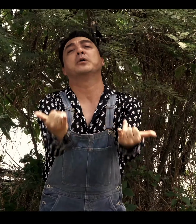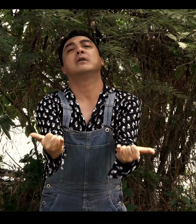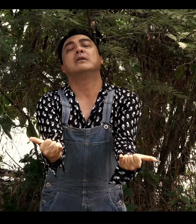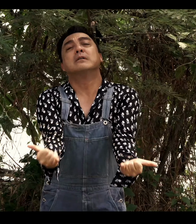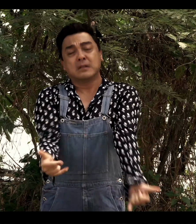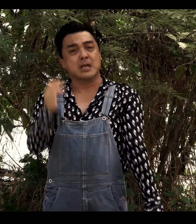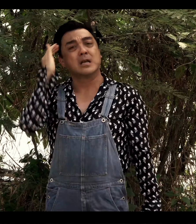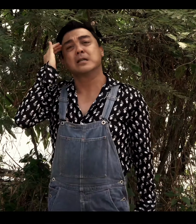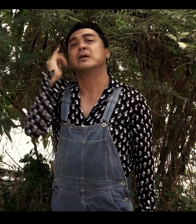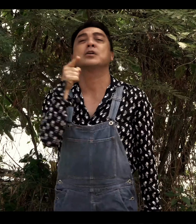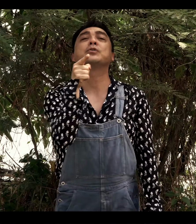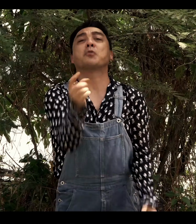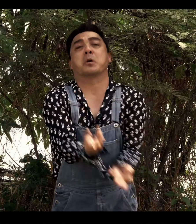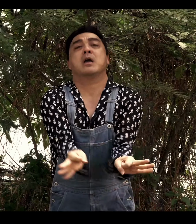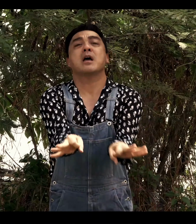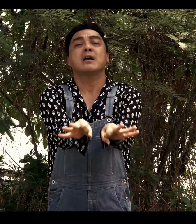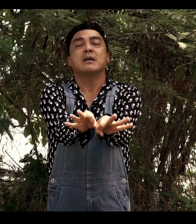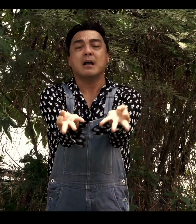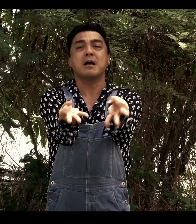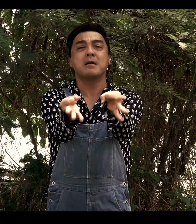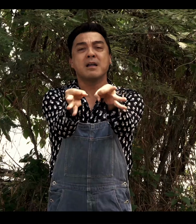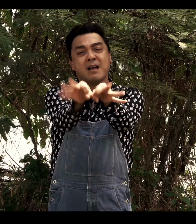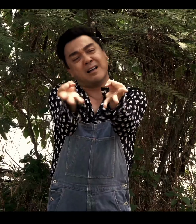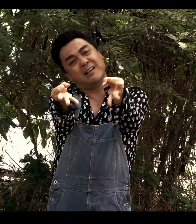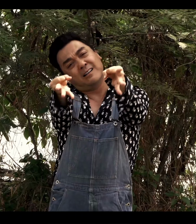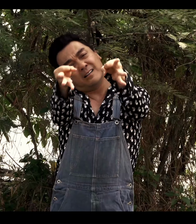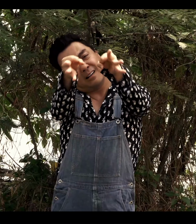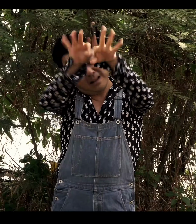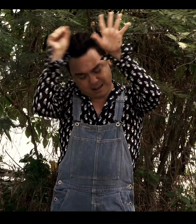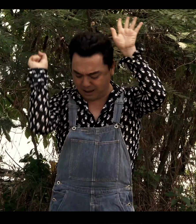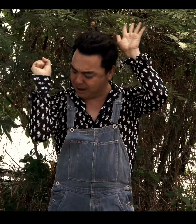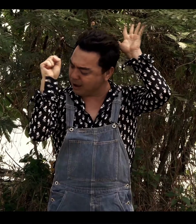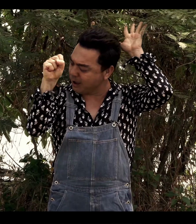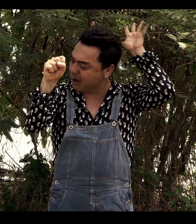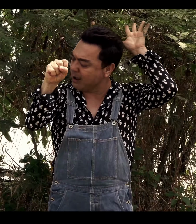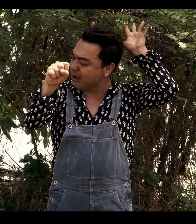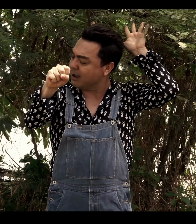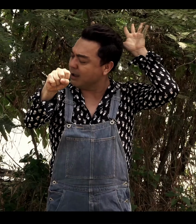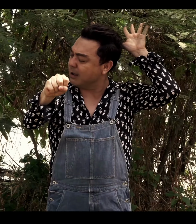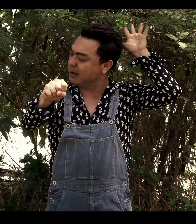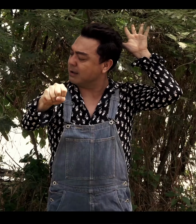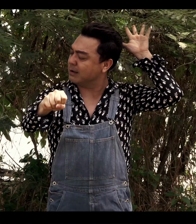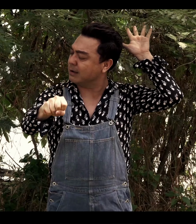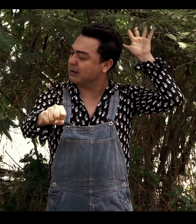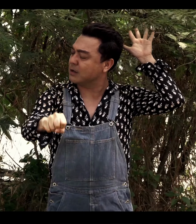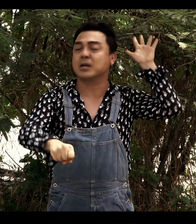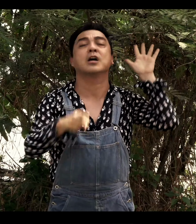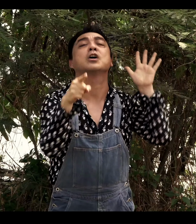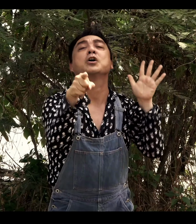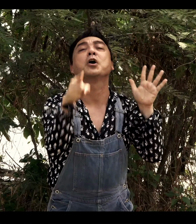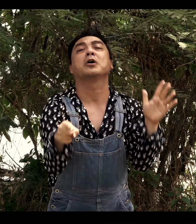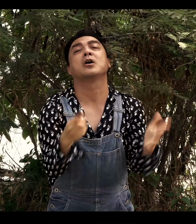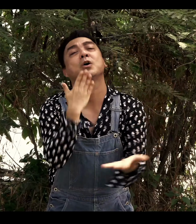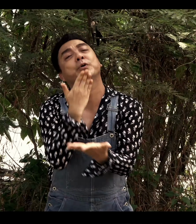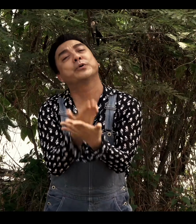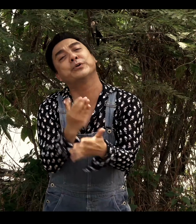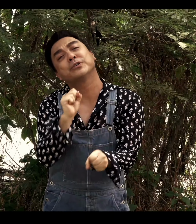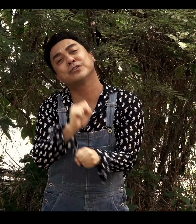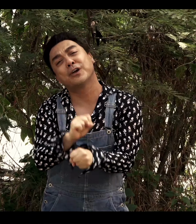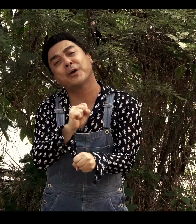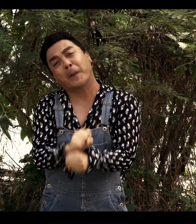Know that you matter, matter, matter, yeah. You're doing a good job, a